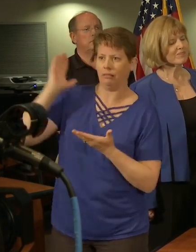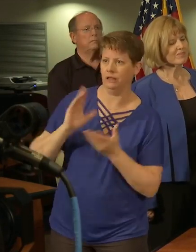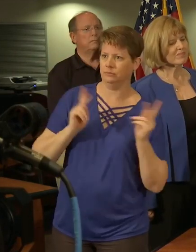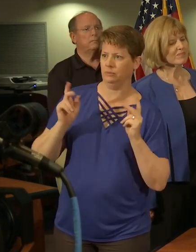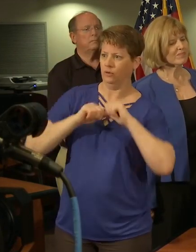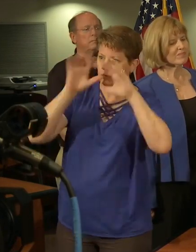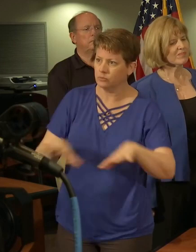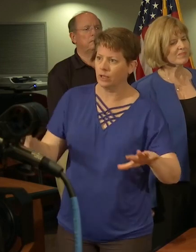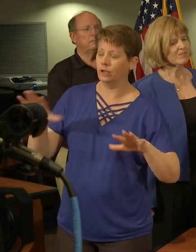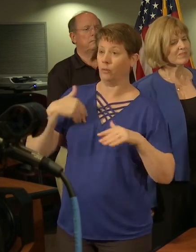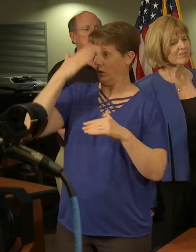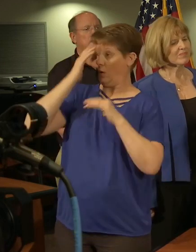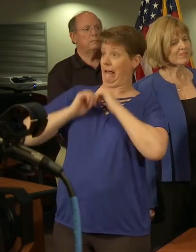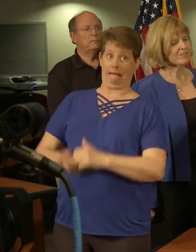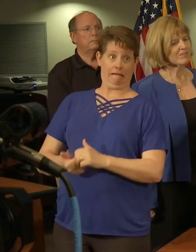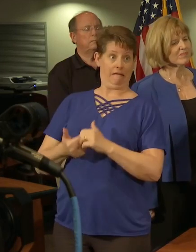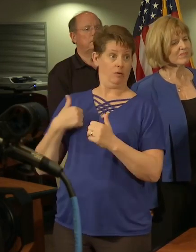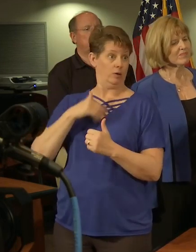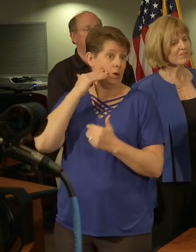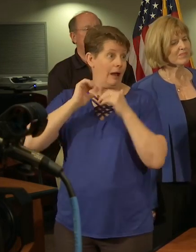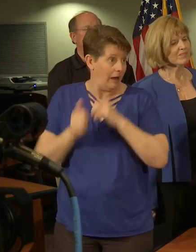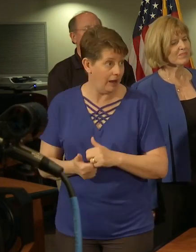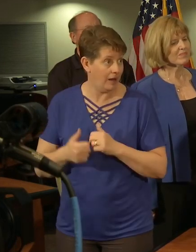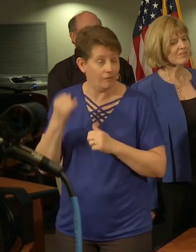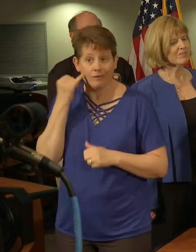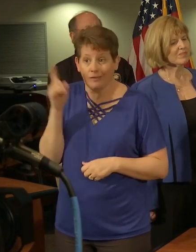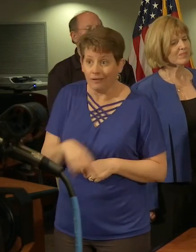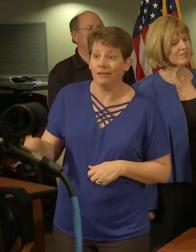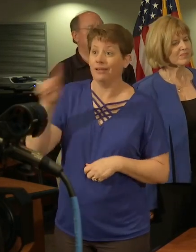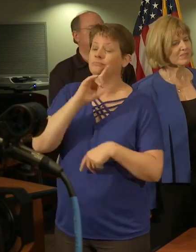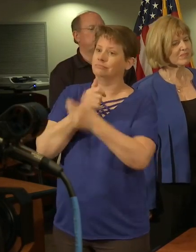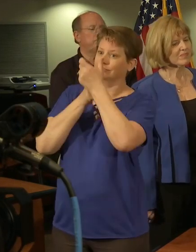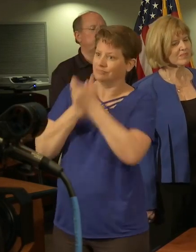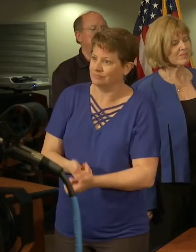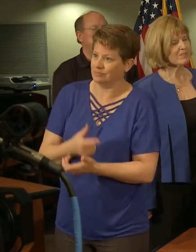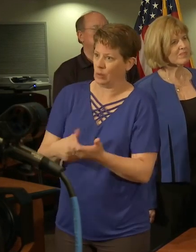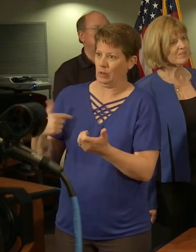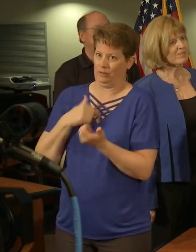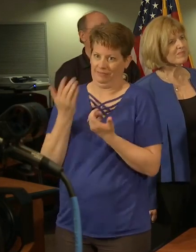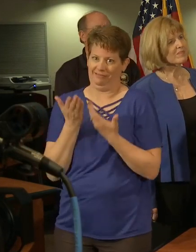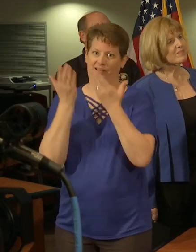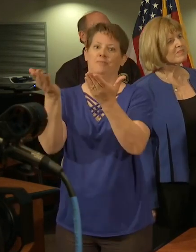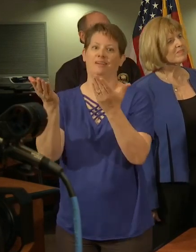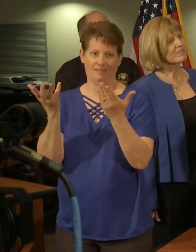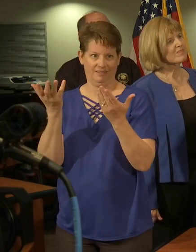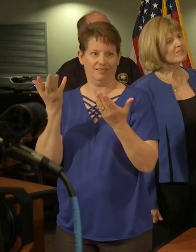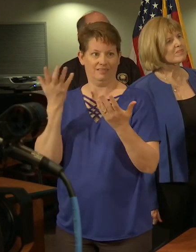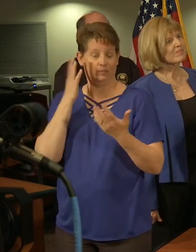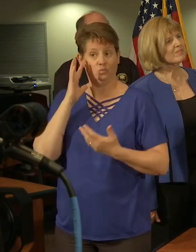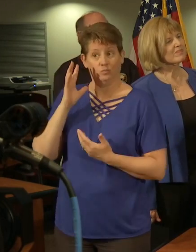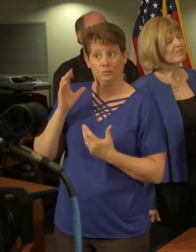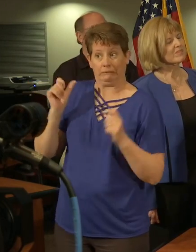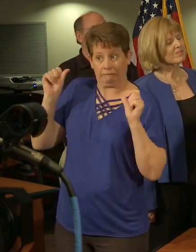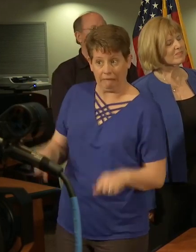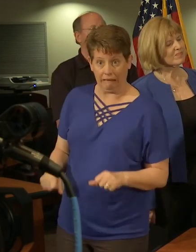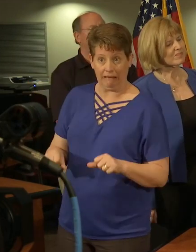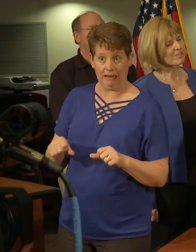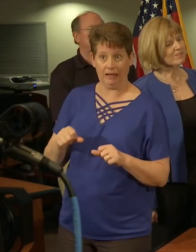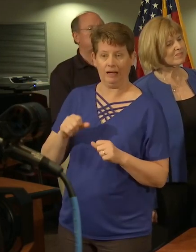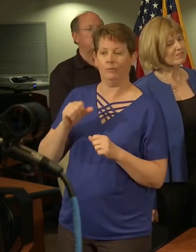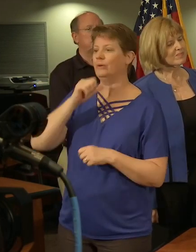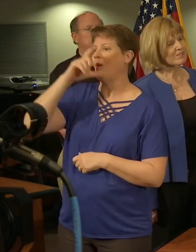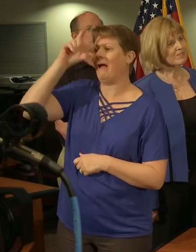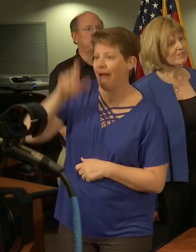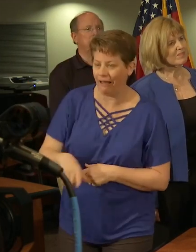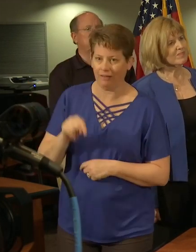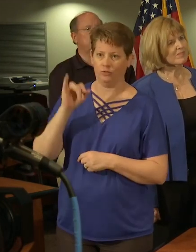we know how to do it, and if we all do the things that have been recommended, we ought to be able to do that without ever having to